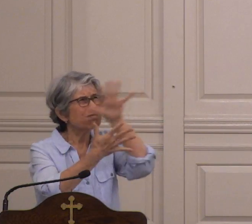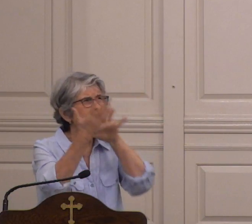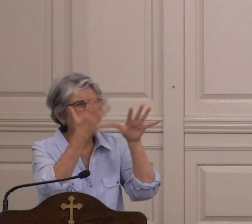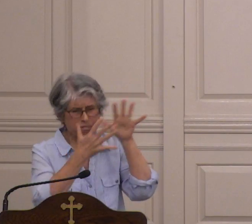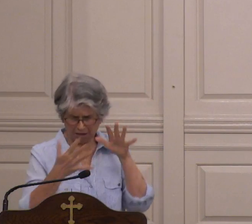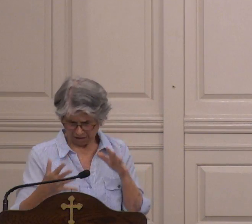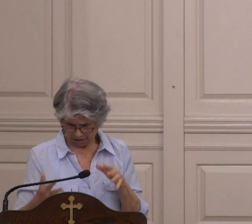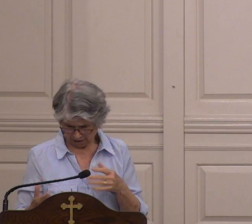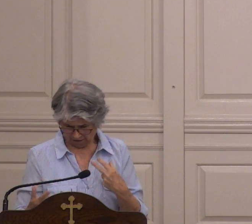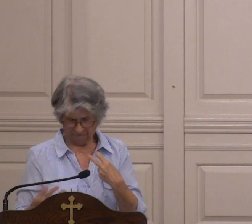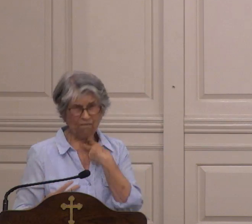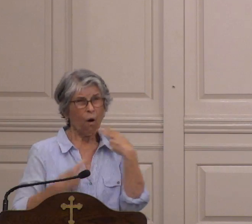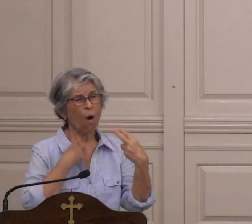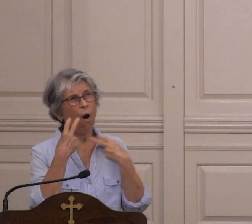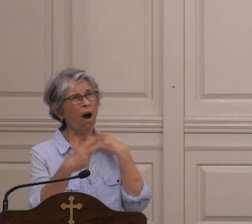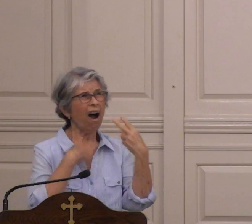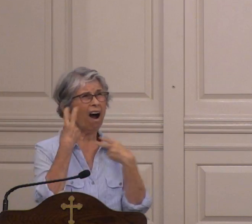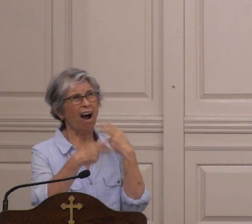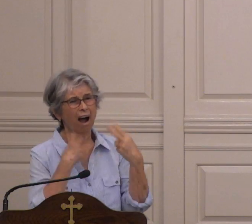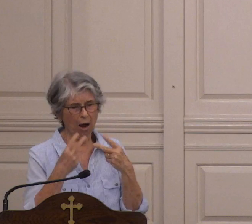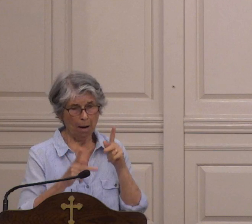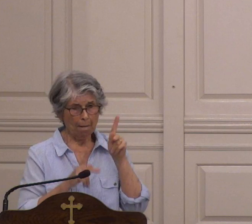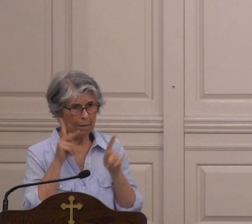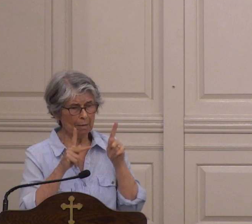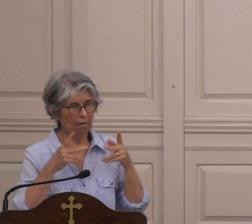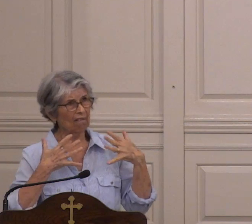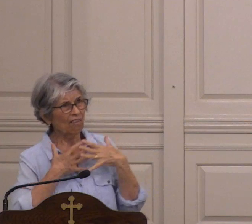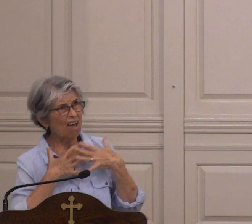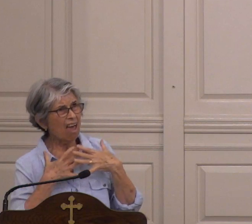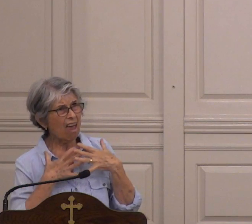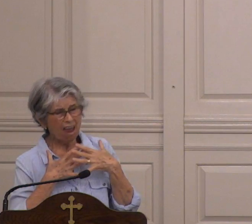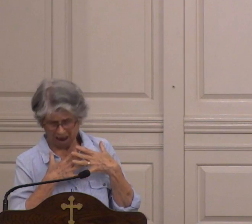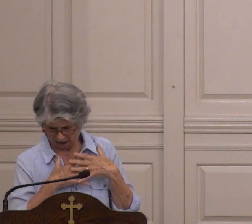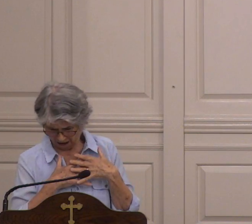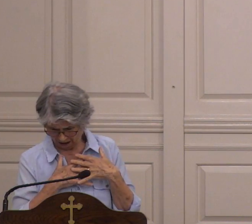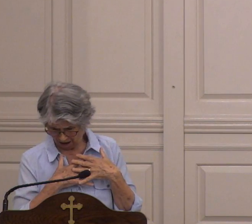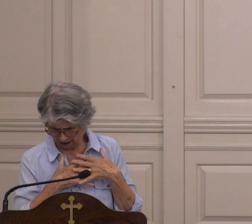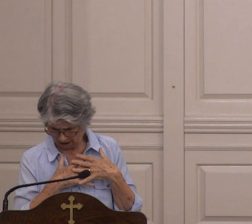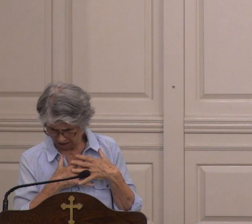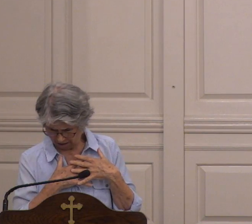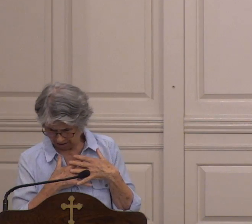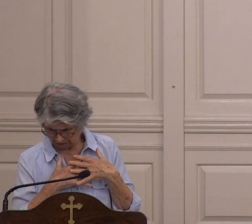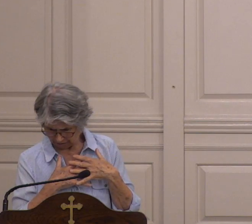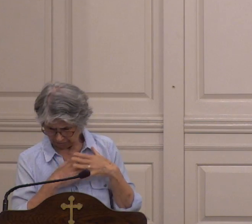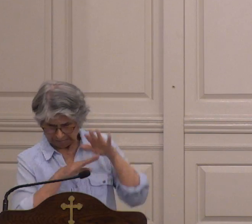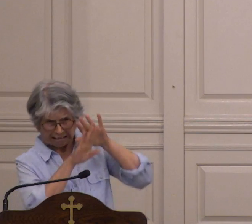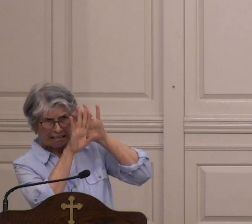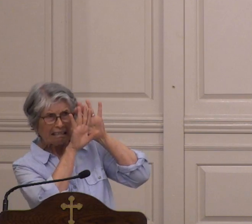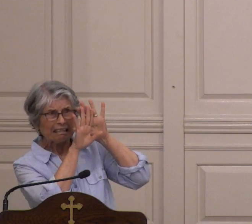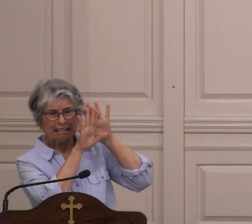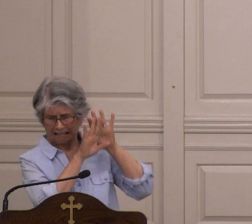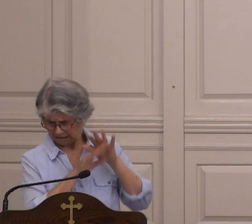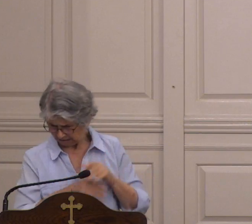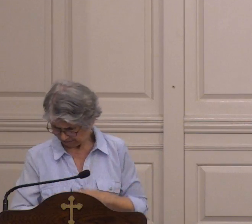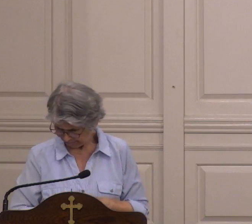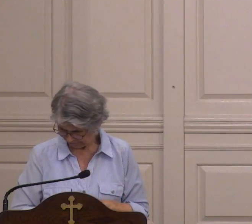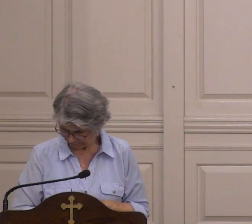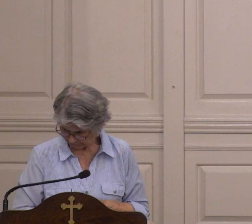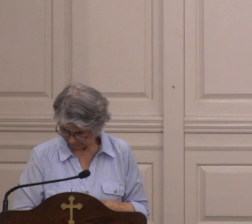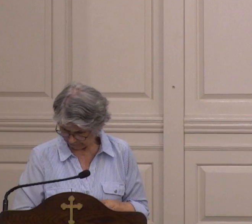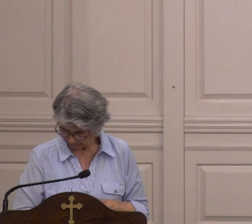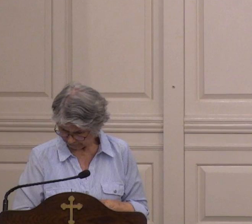and a voice speaking words such that those who heard begged that